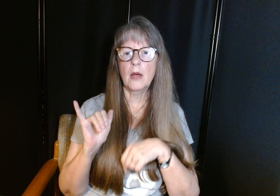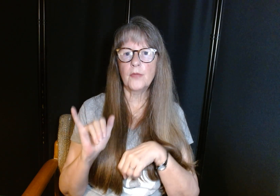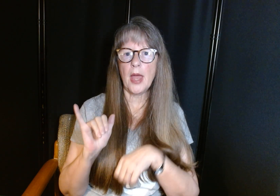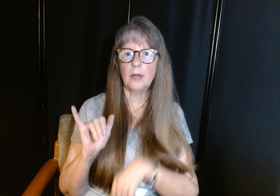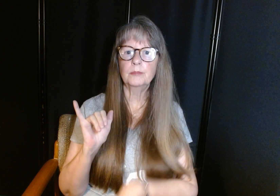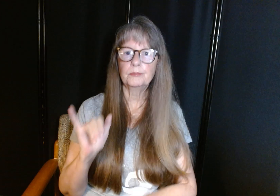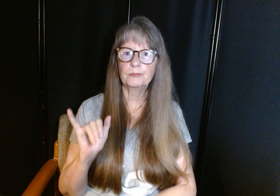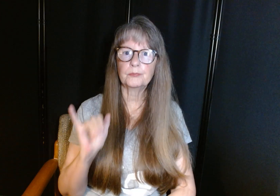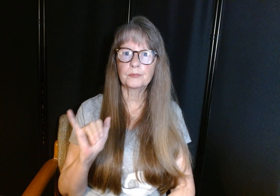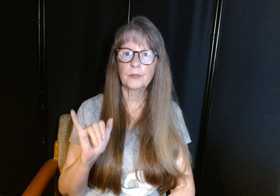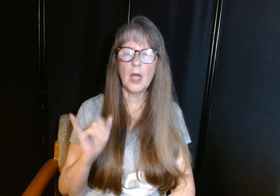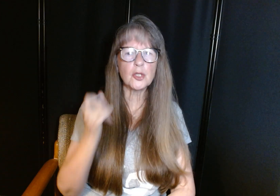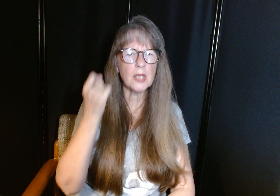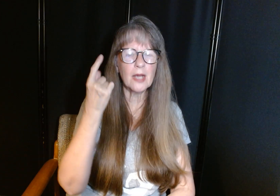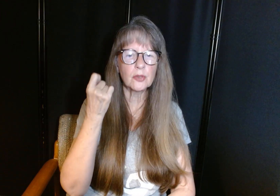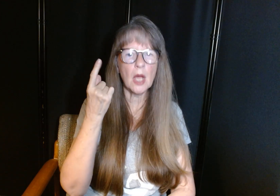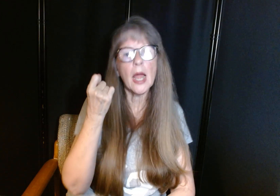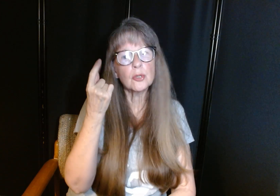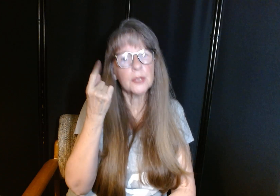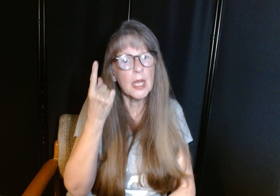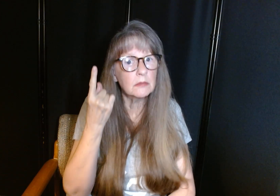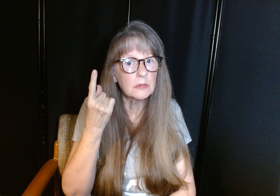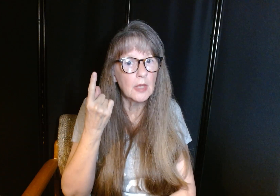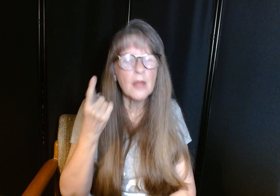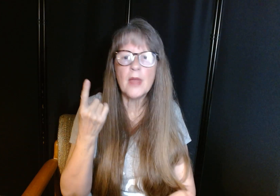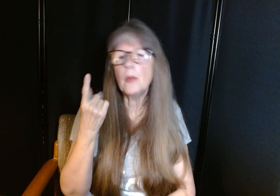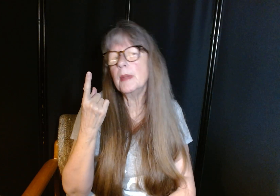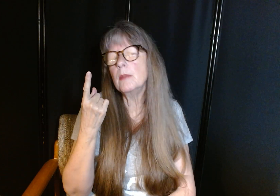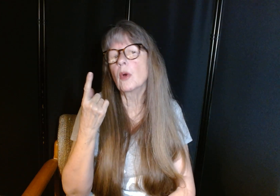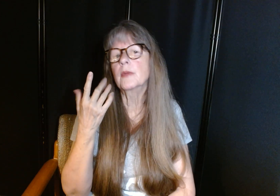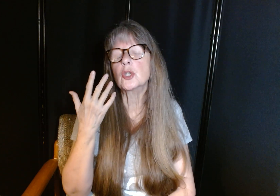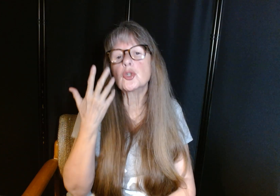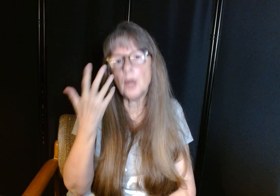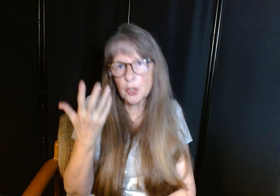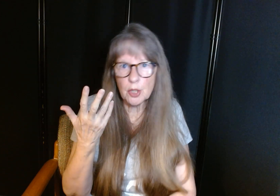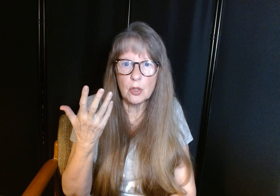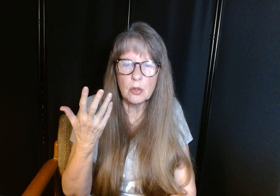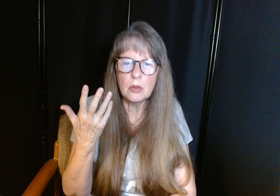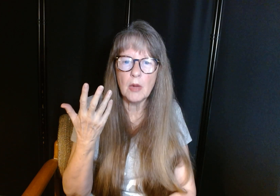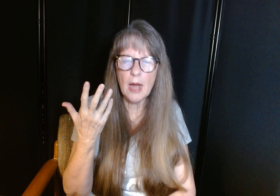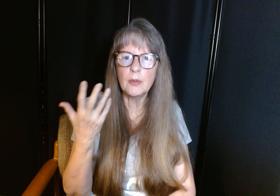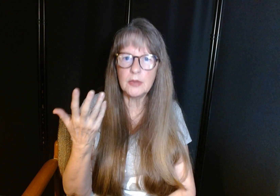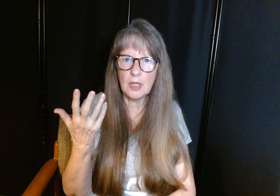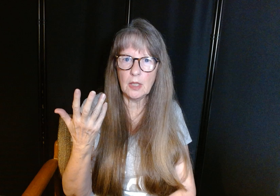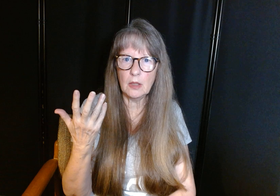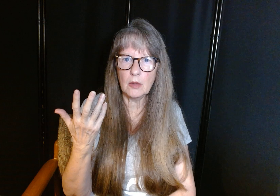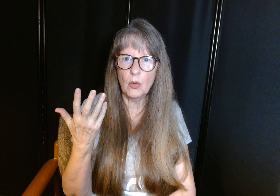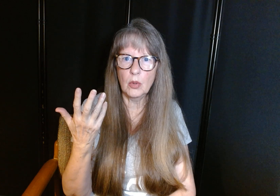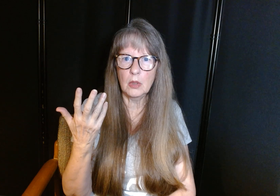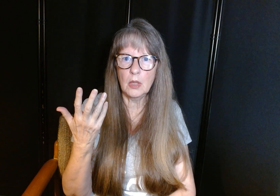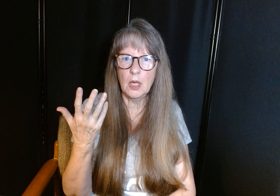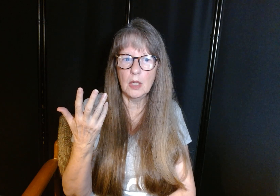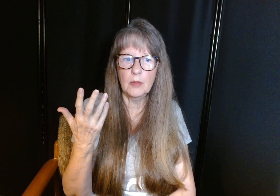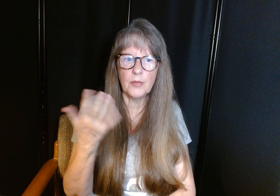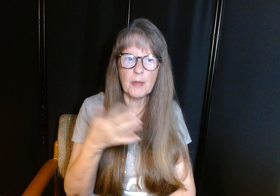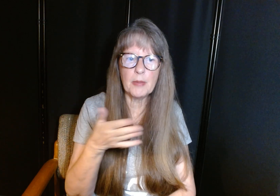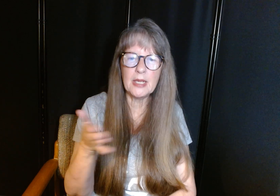that. Not just I understand. That would be more of an instructional, I would think, or they may be giving